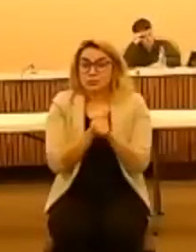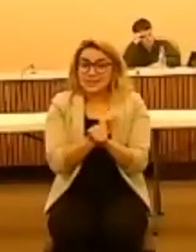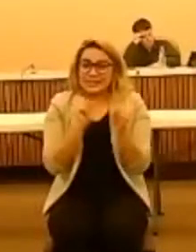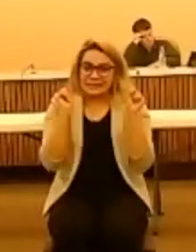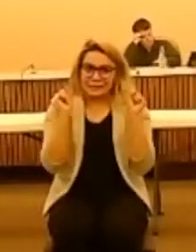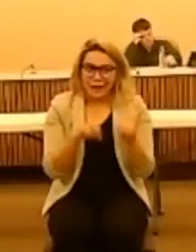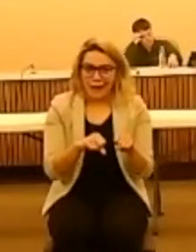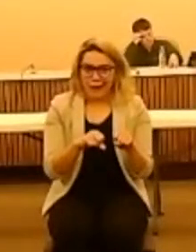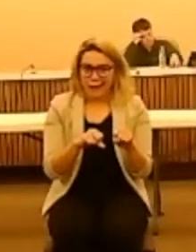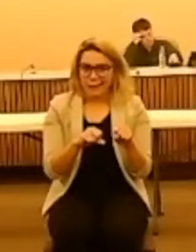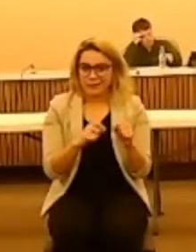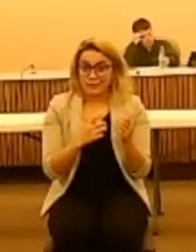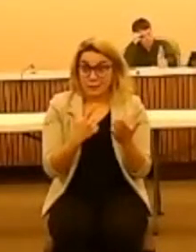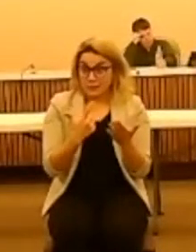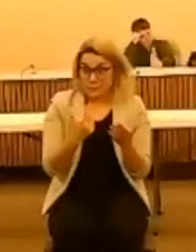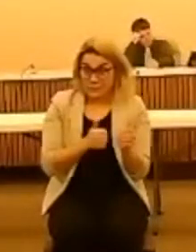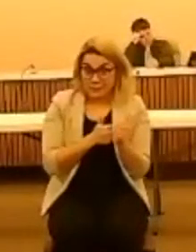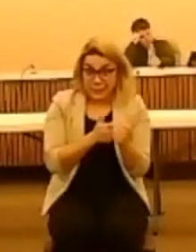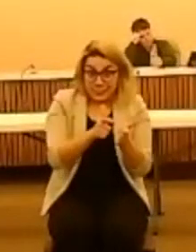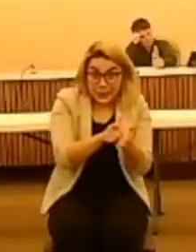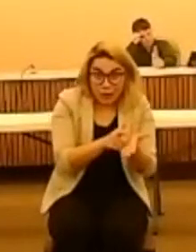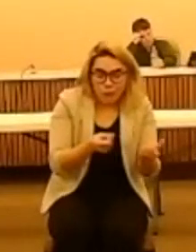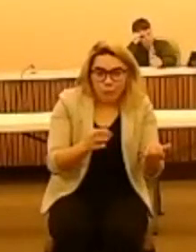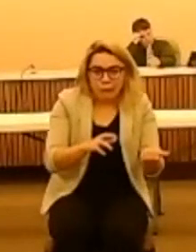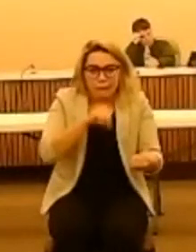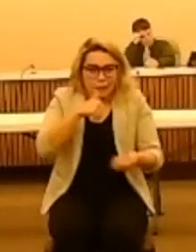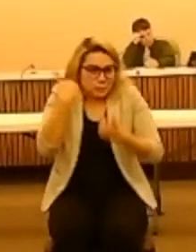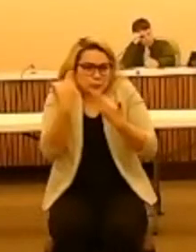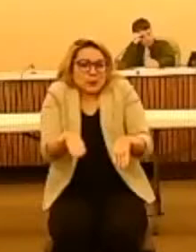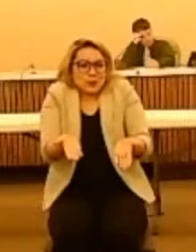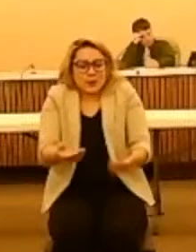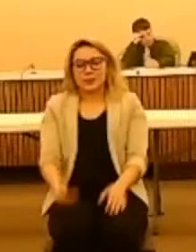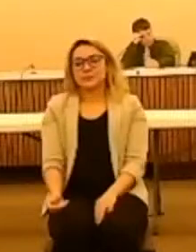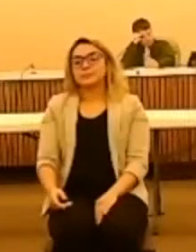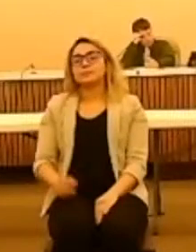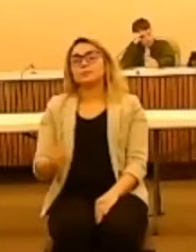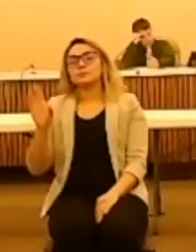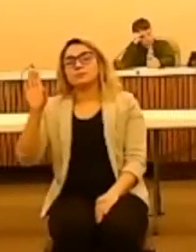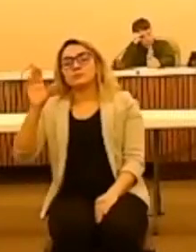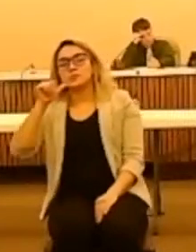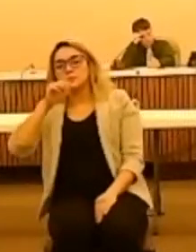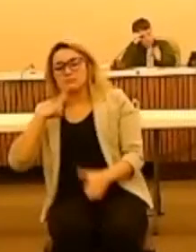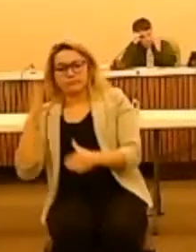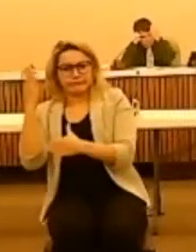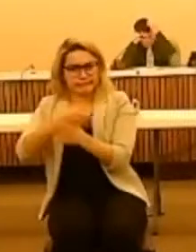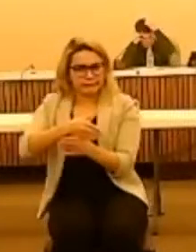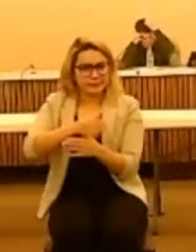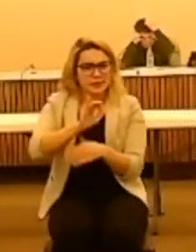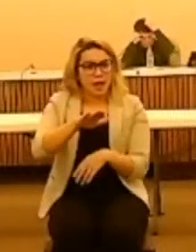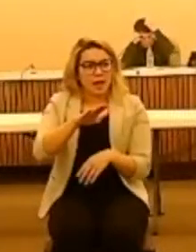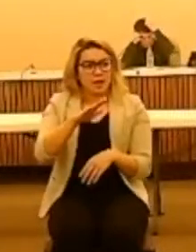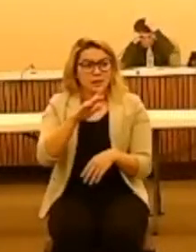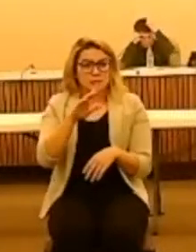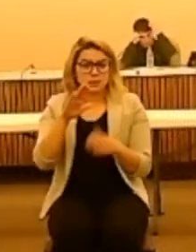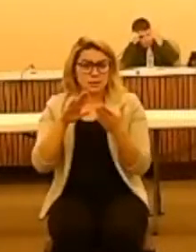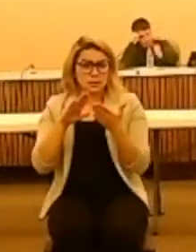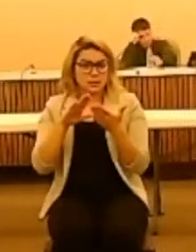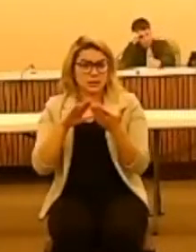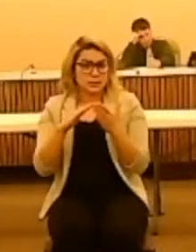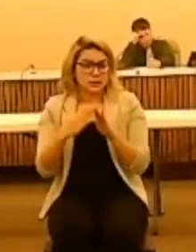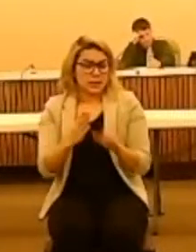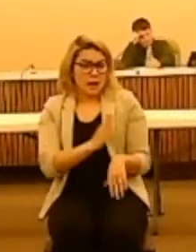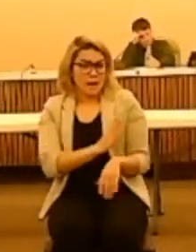Can I interject? Sure. The town board actually issues that designation after a public